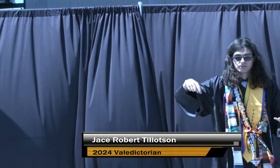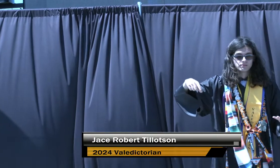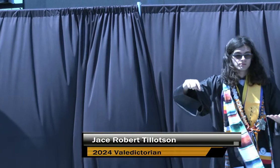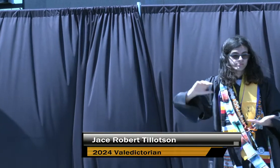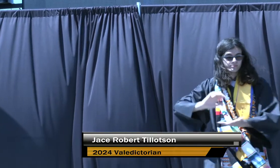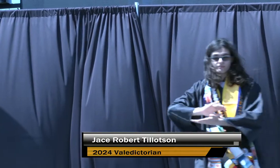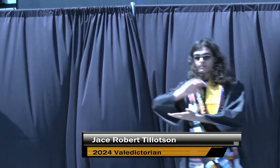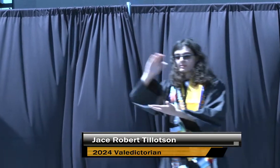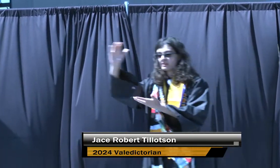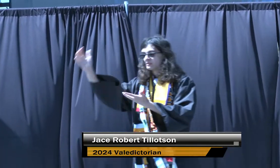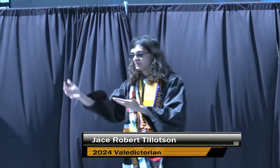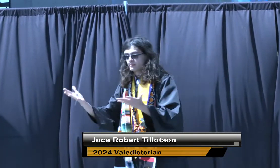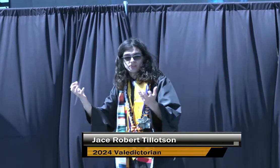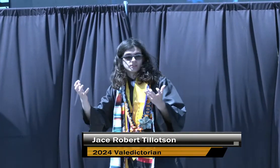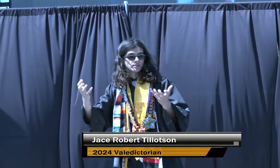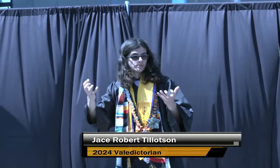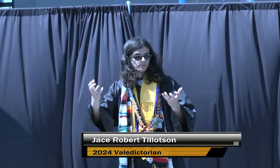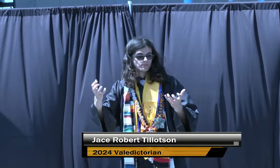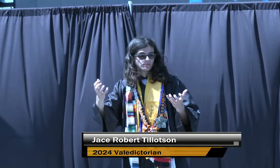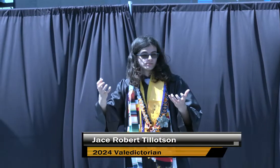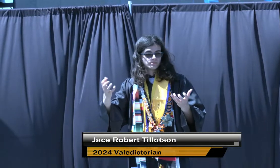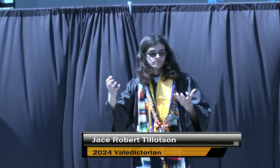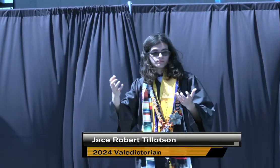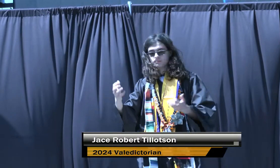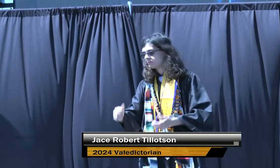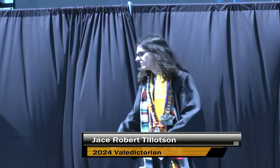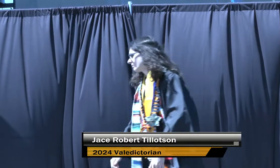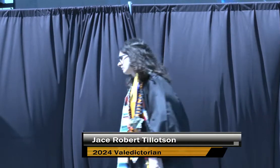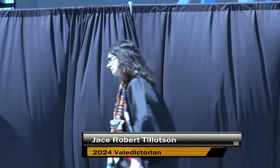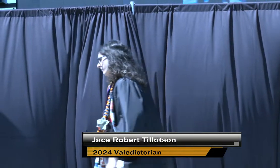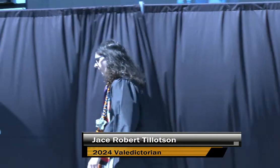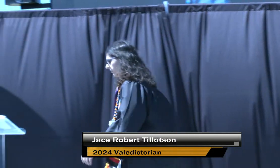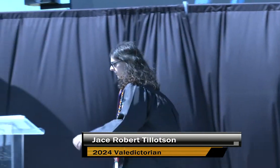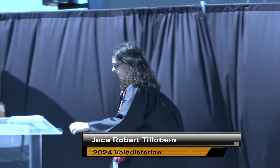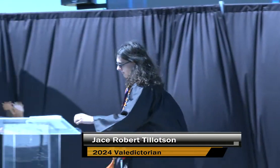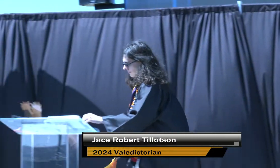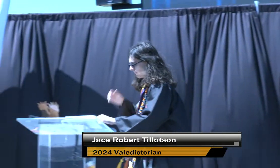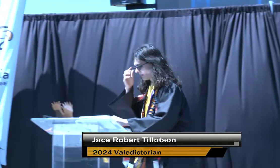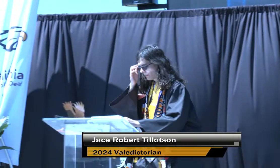to meet what you want or need.